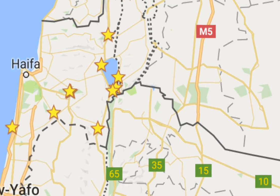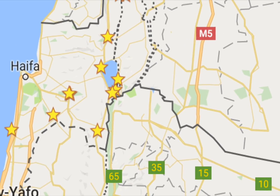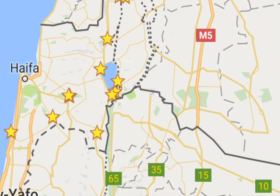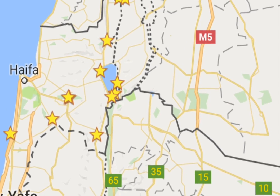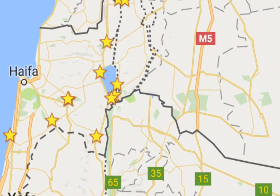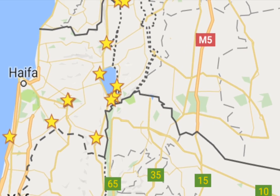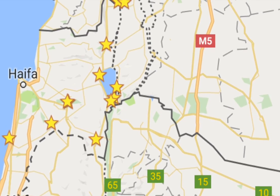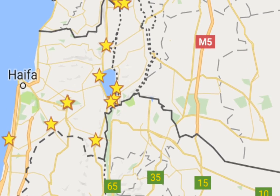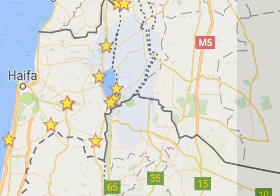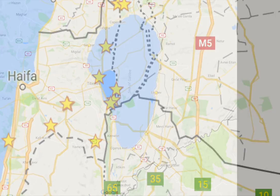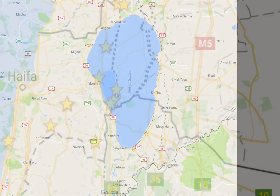is.